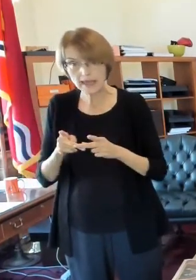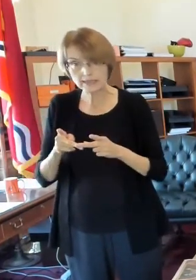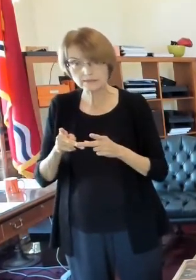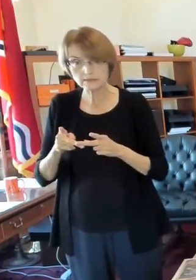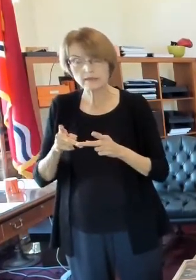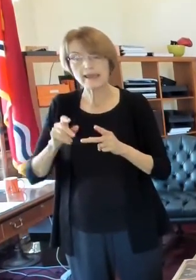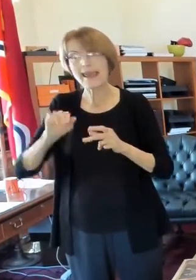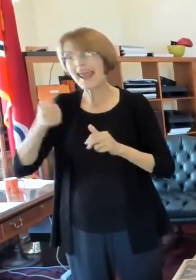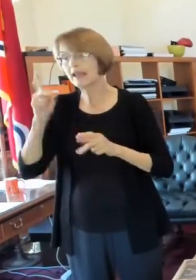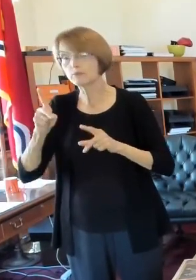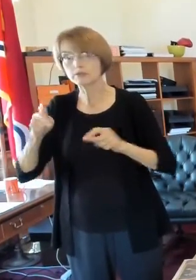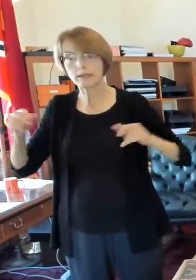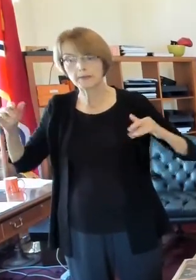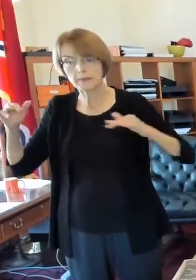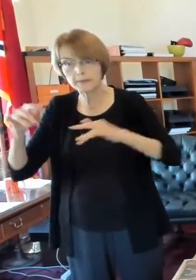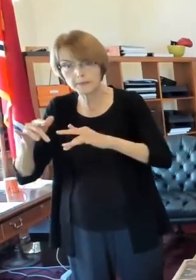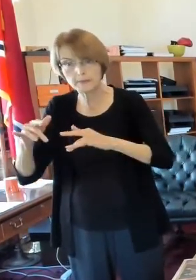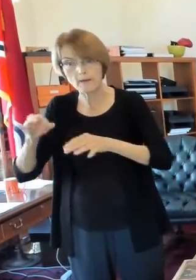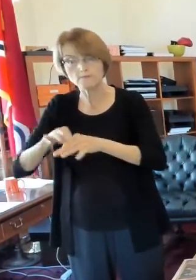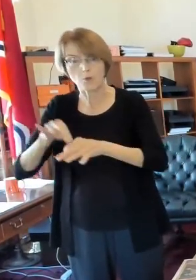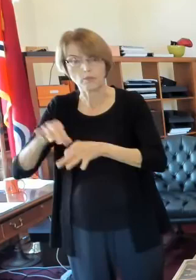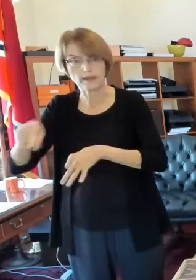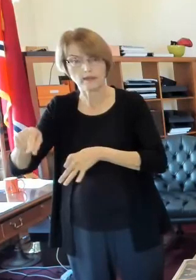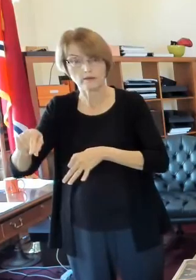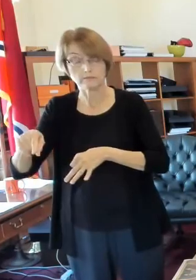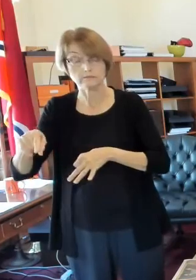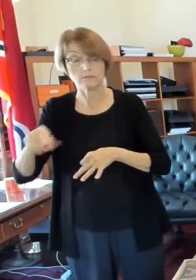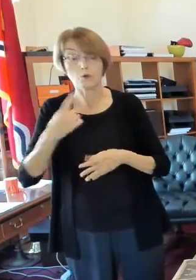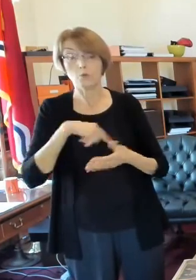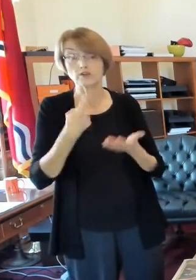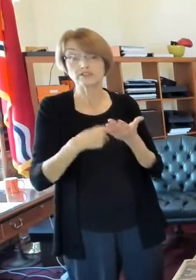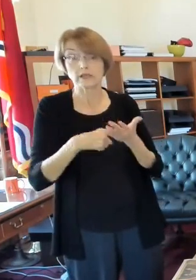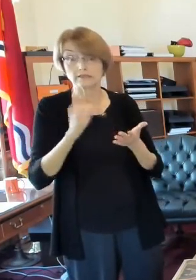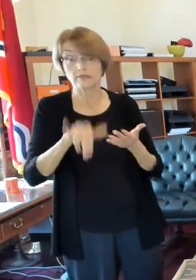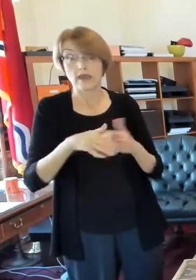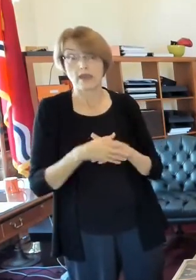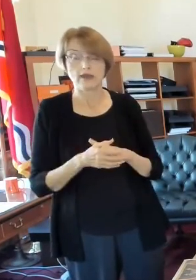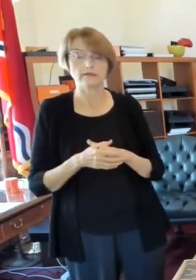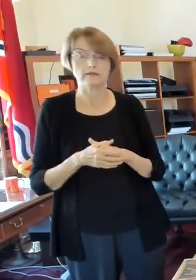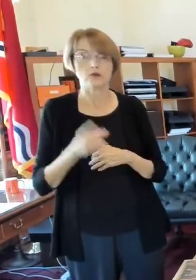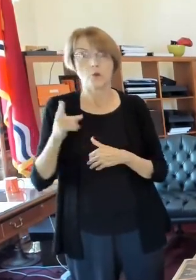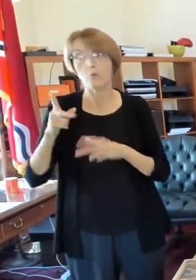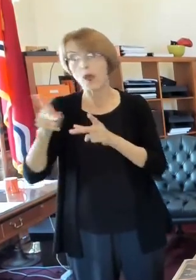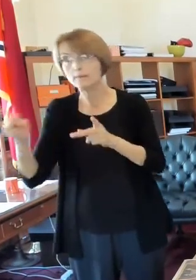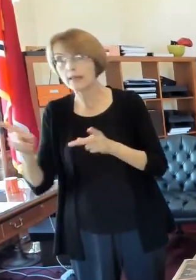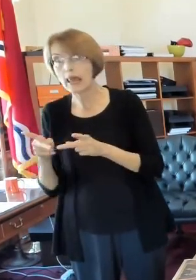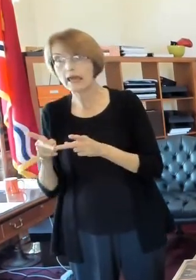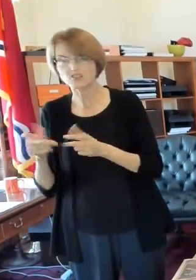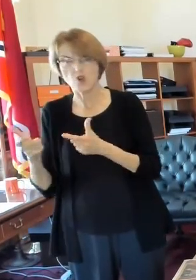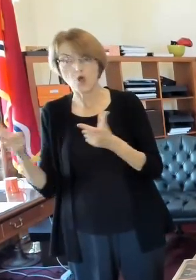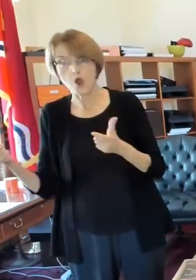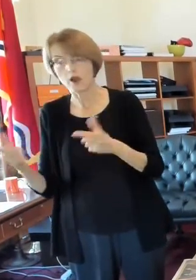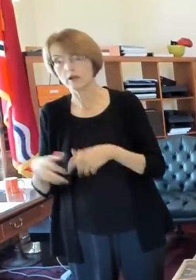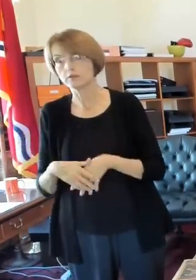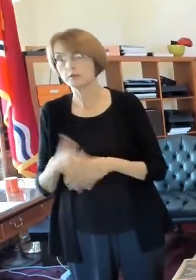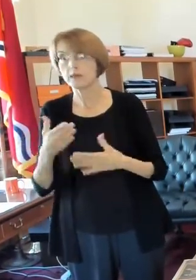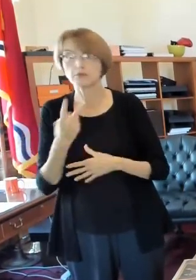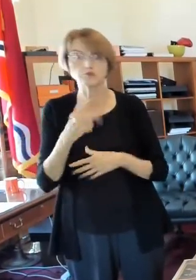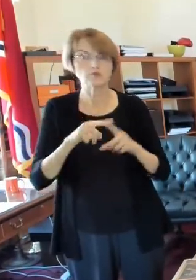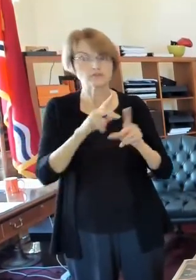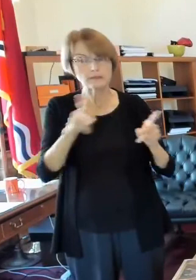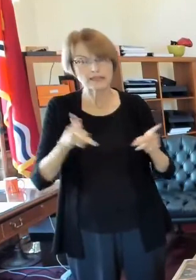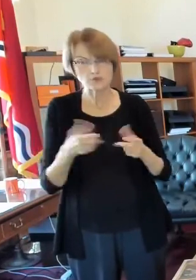vote at. It's something that we're talking about. Maybe one place, maybe a couple of different